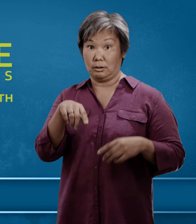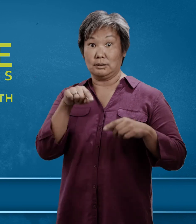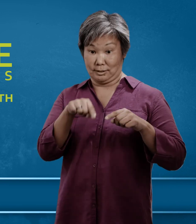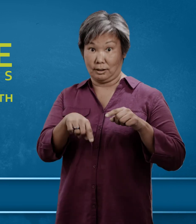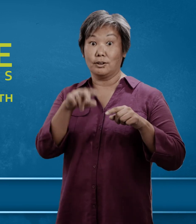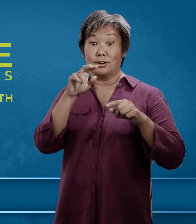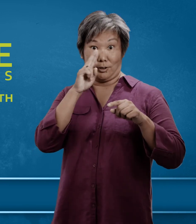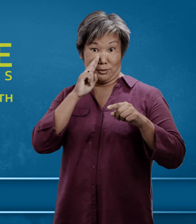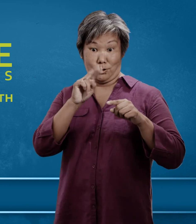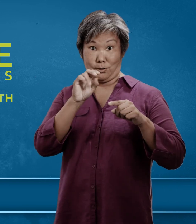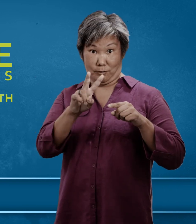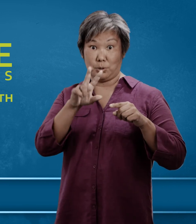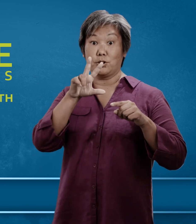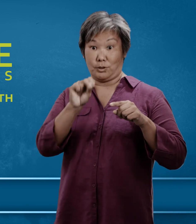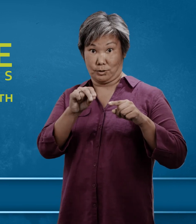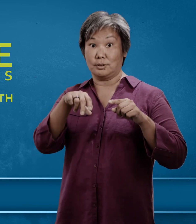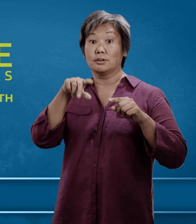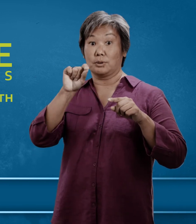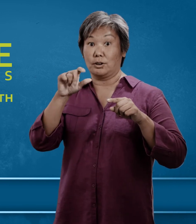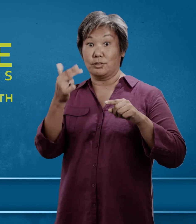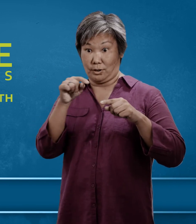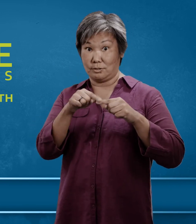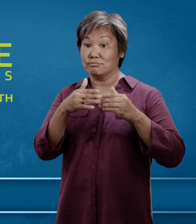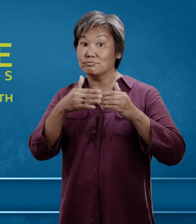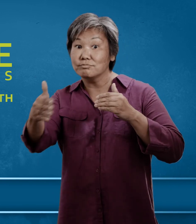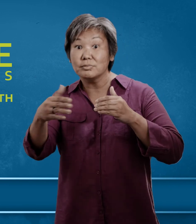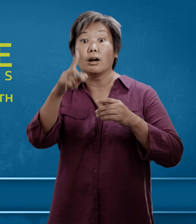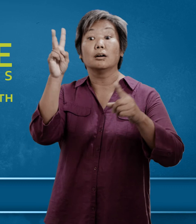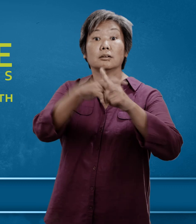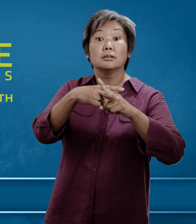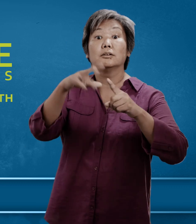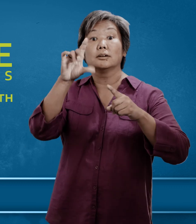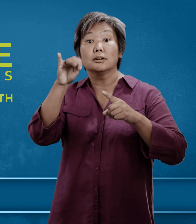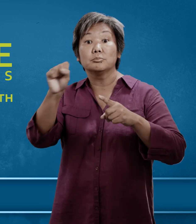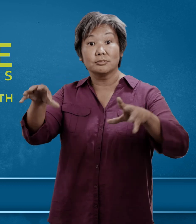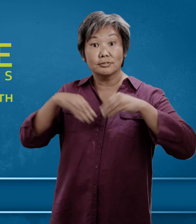No claims will be accepted after November 30th, 2013.